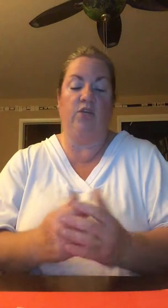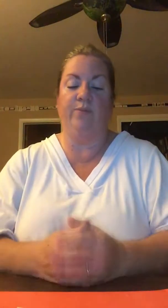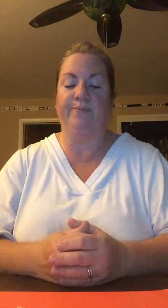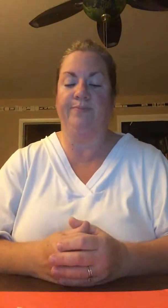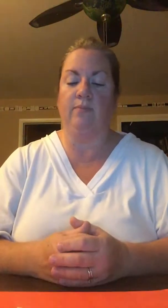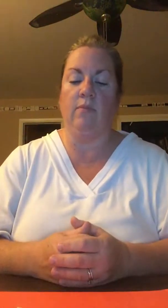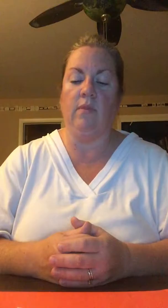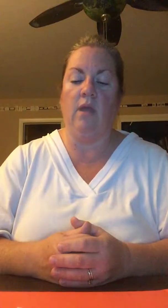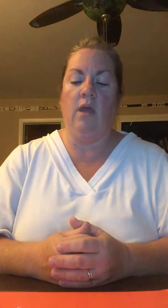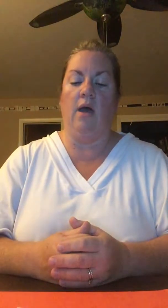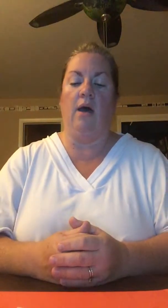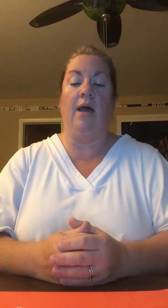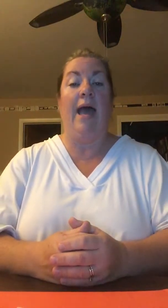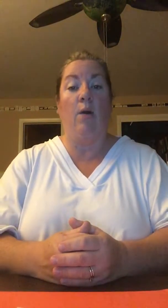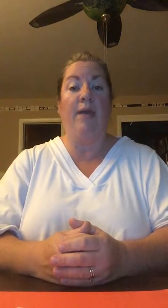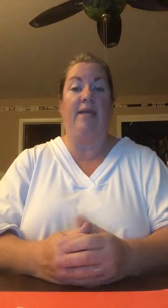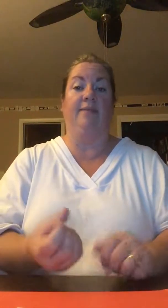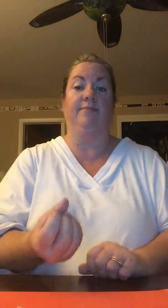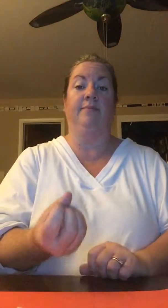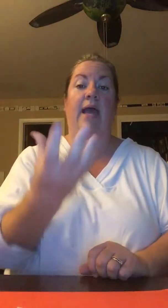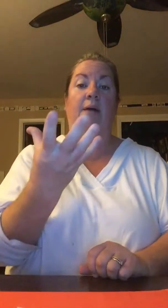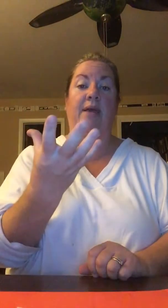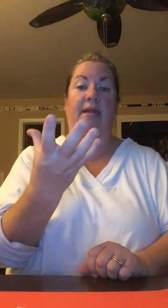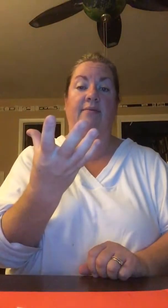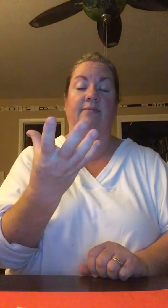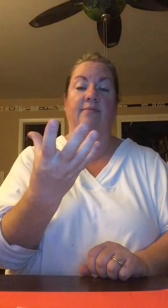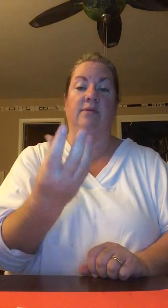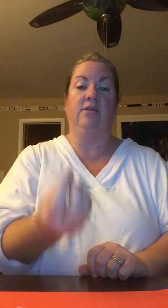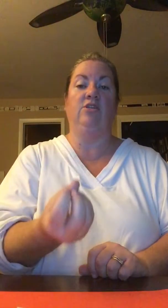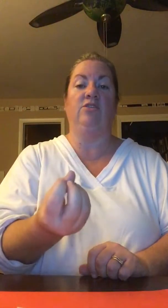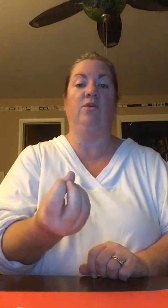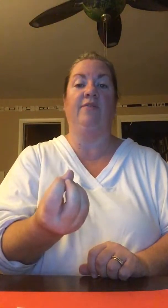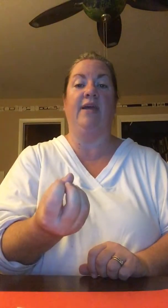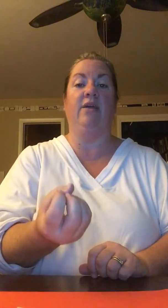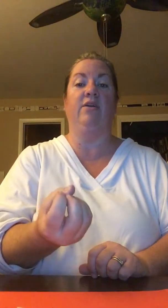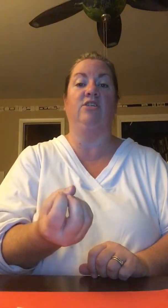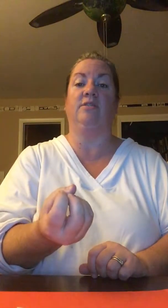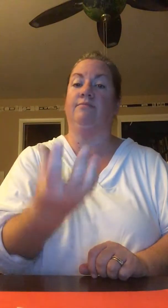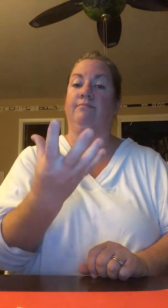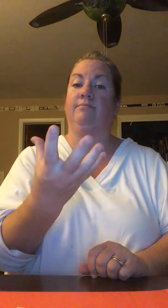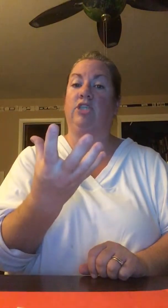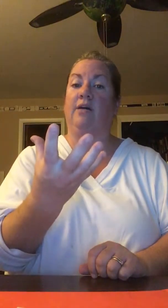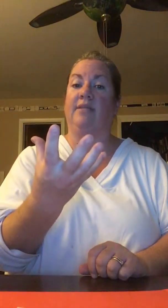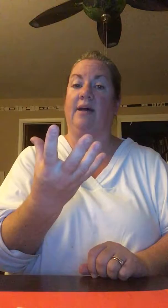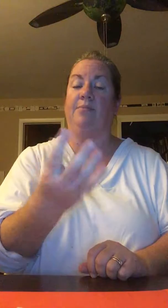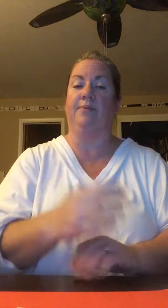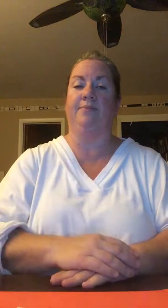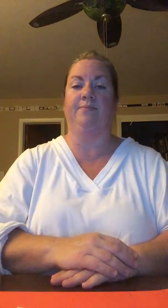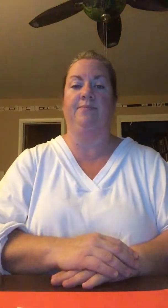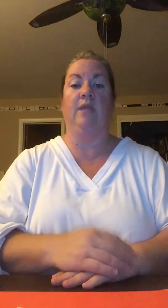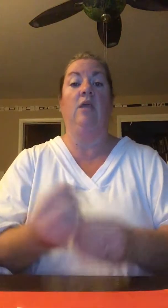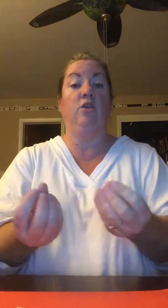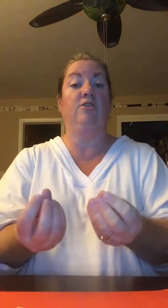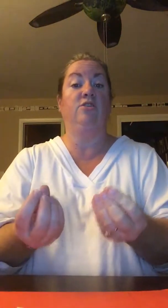you. How many? How many? You just hold it right here and just toss it up. You can do